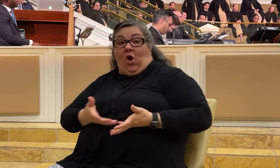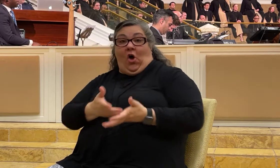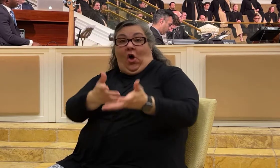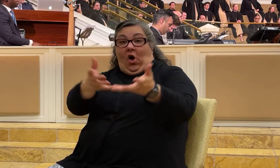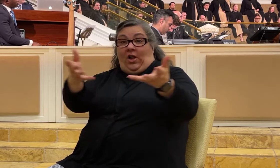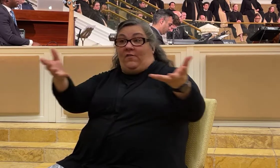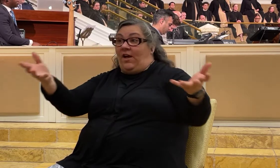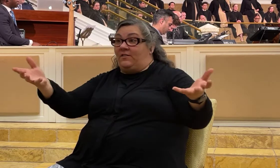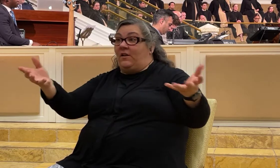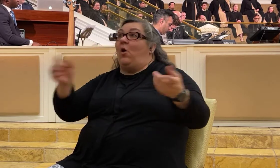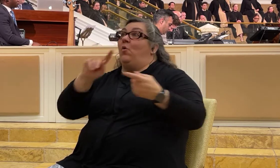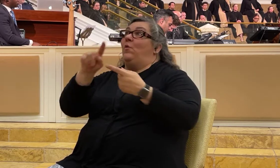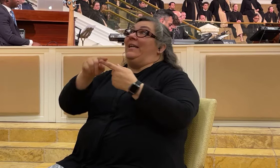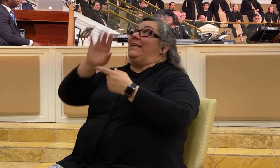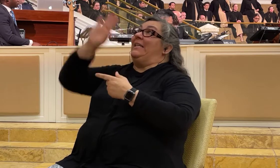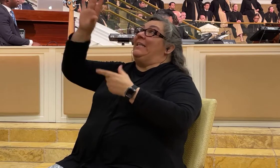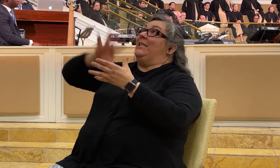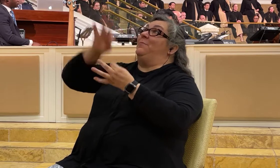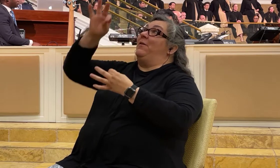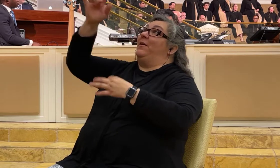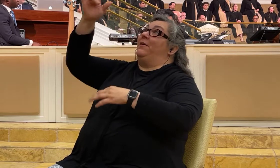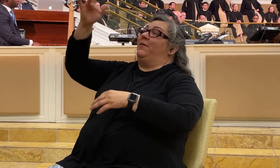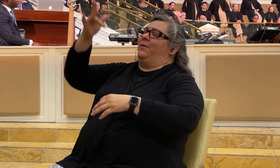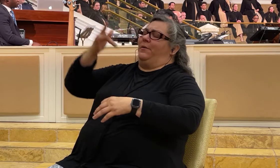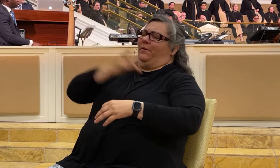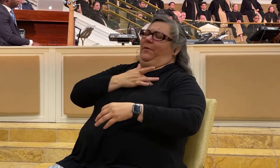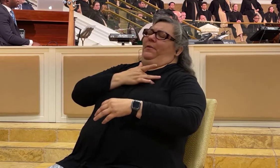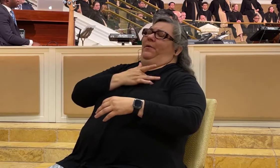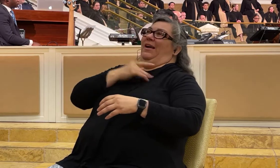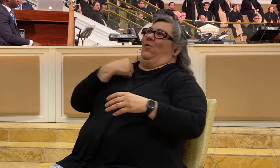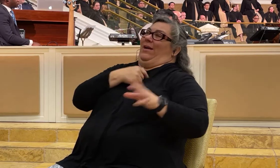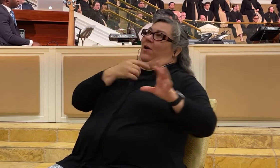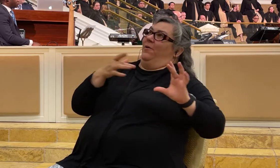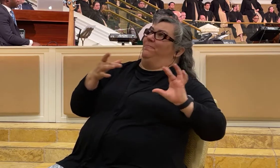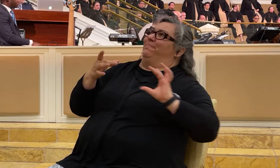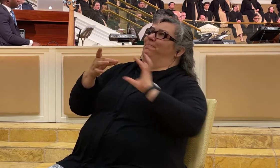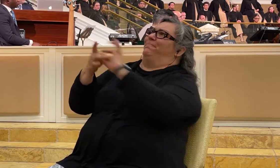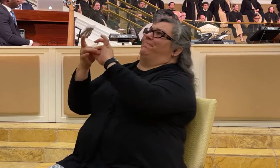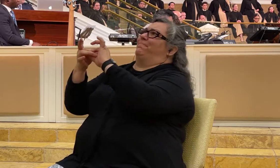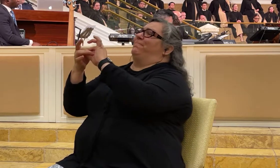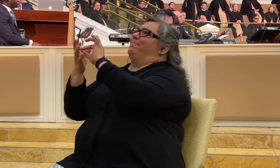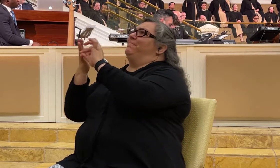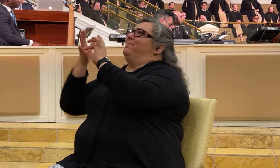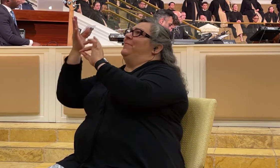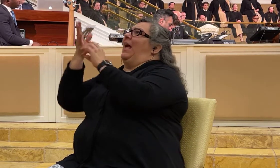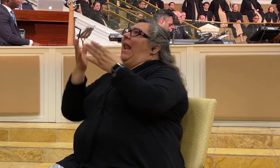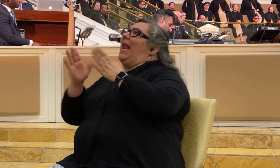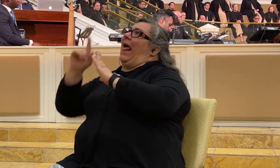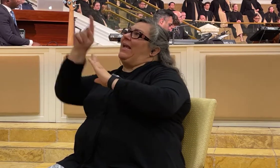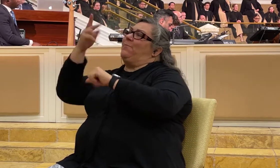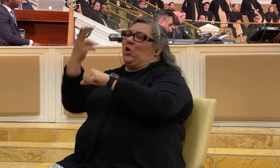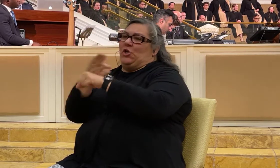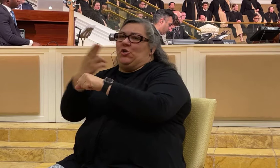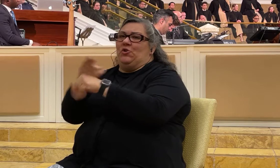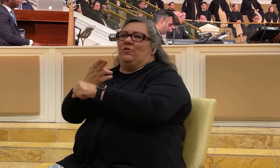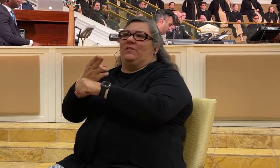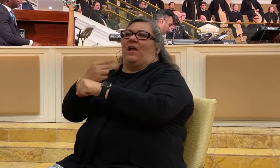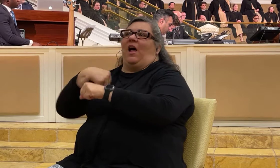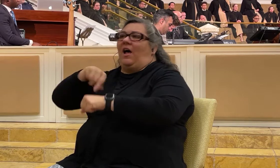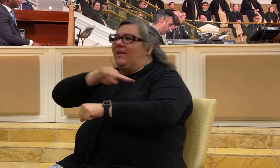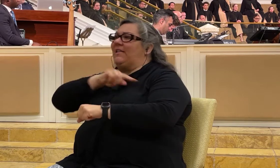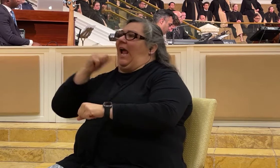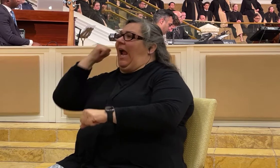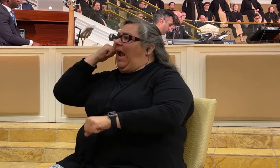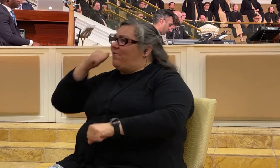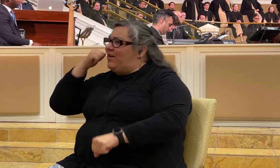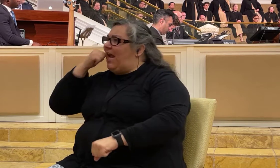once we are touched by the Spirit, to step into a place with Him. Amen. In which we are used of Him, and we're used of Him every day, and